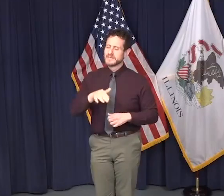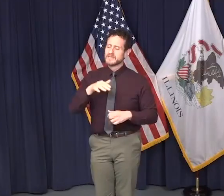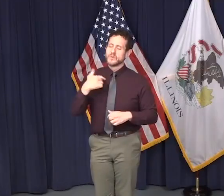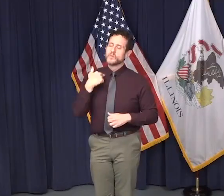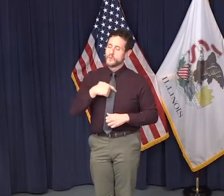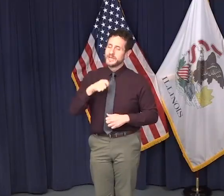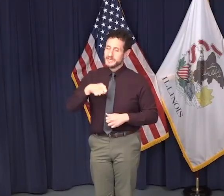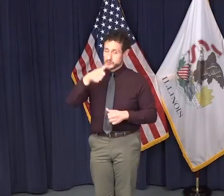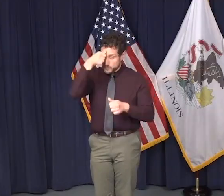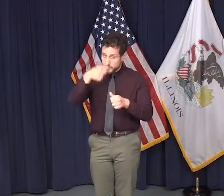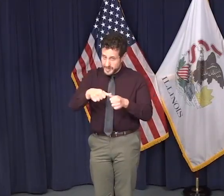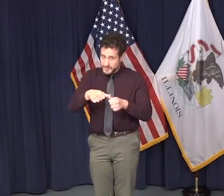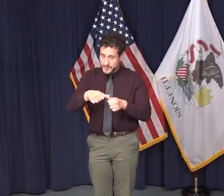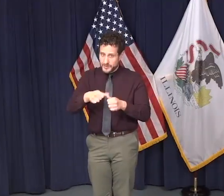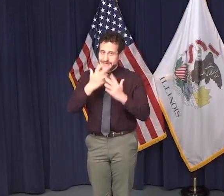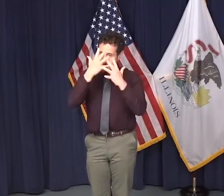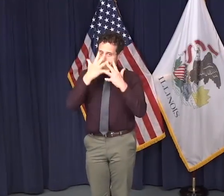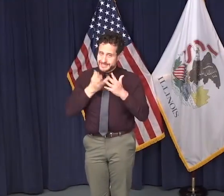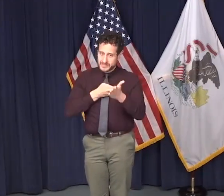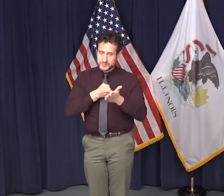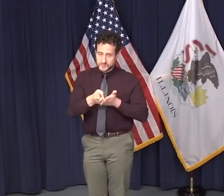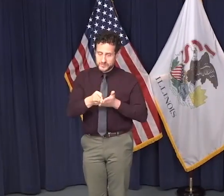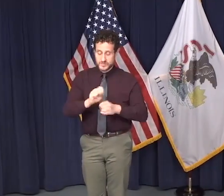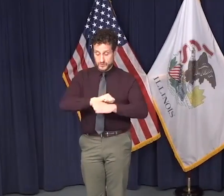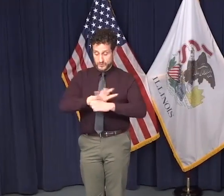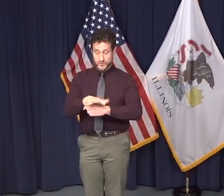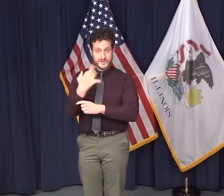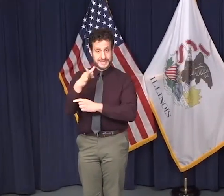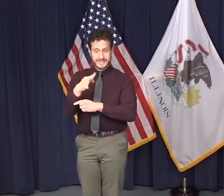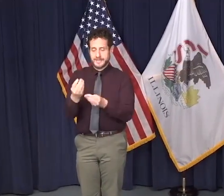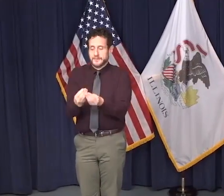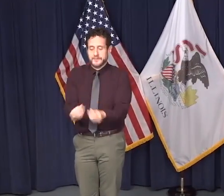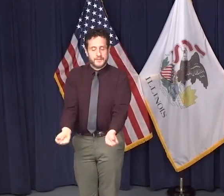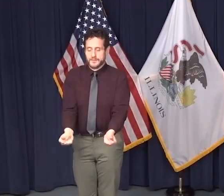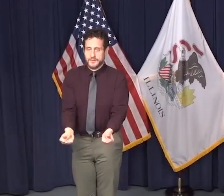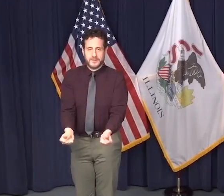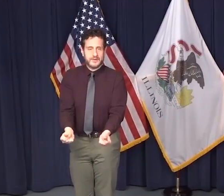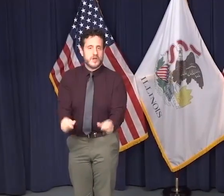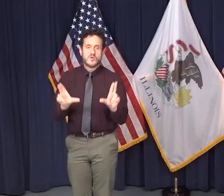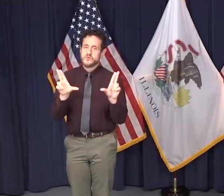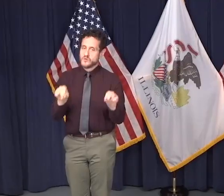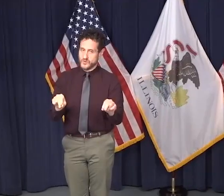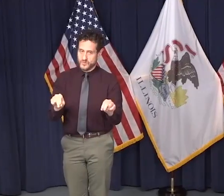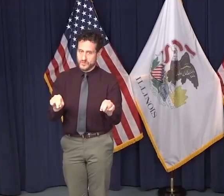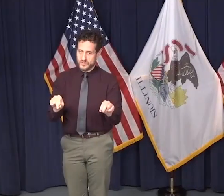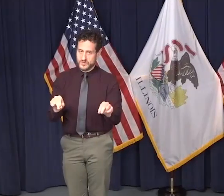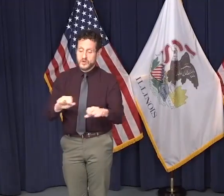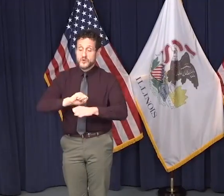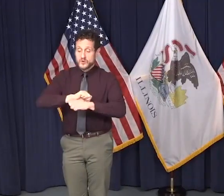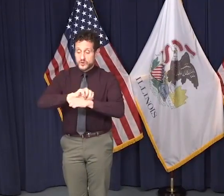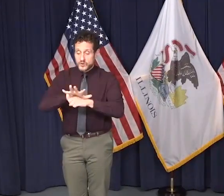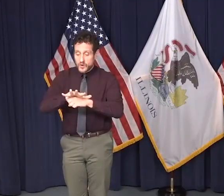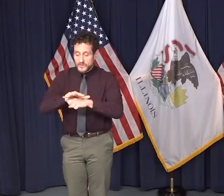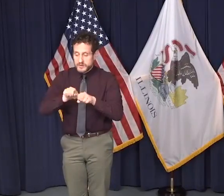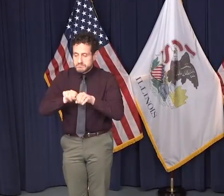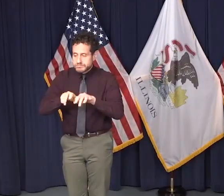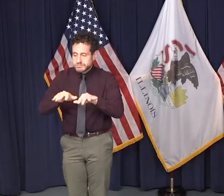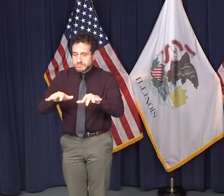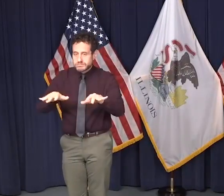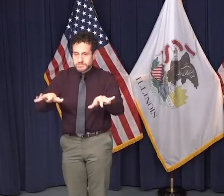truth. COVID-19 has not gone away, and it remains a serious